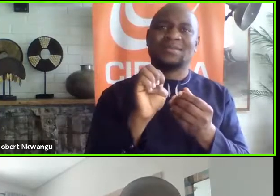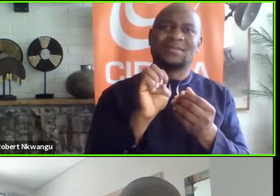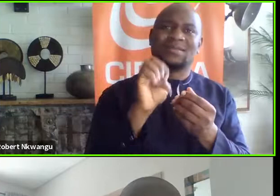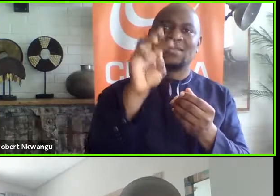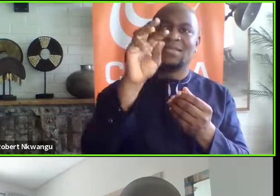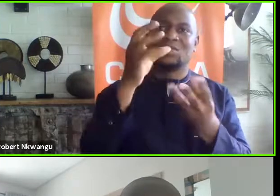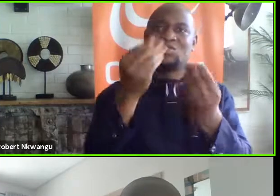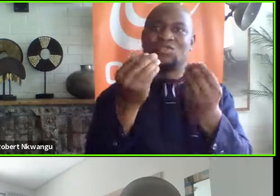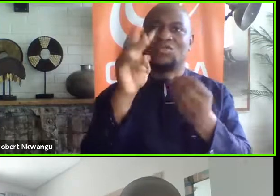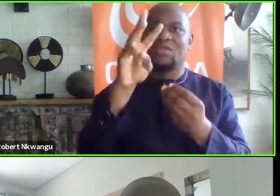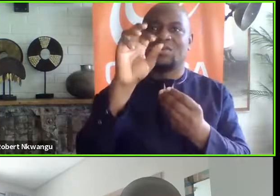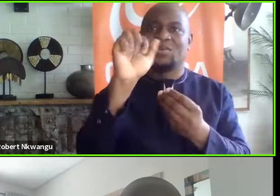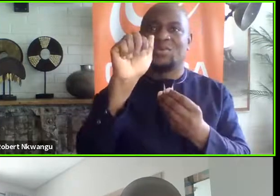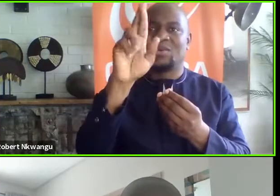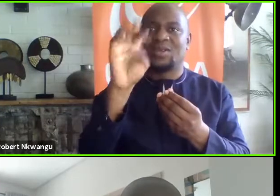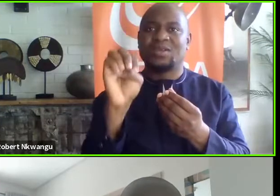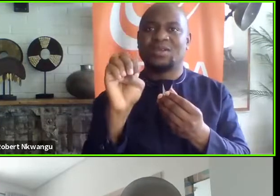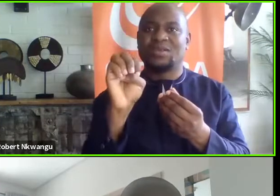because